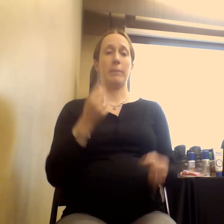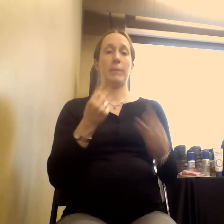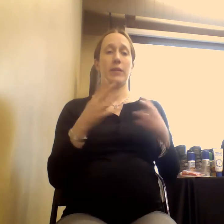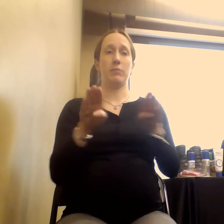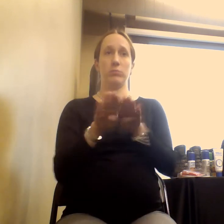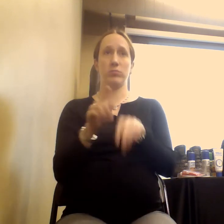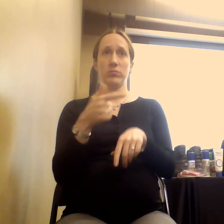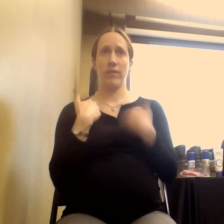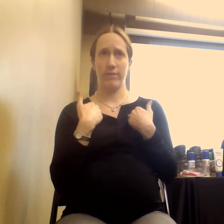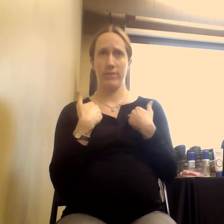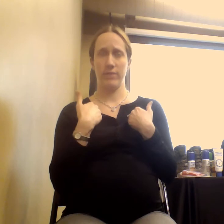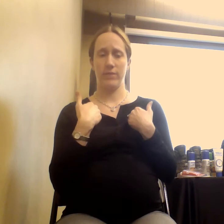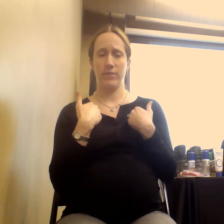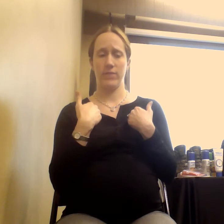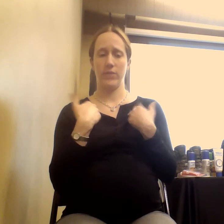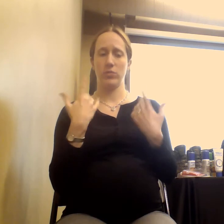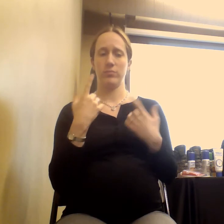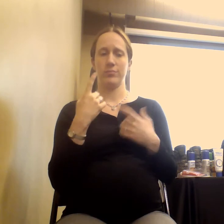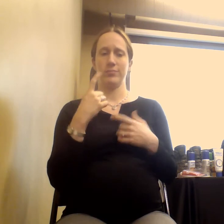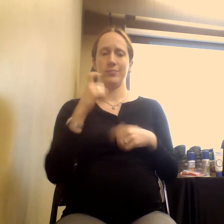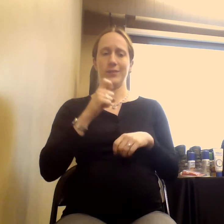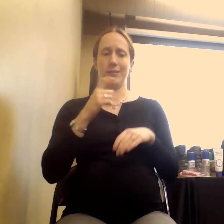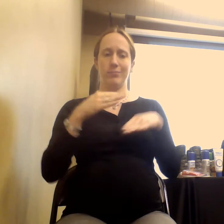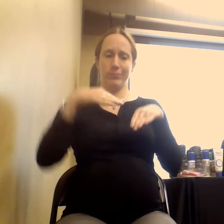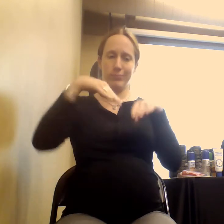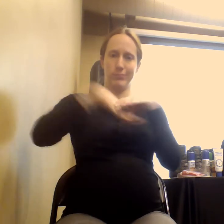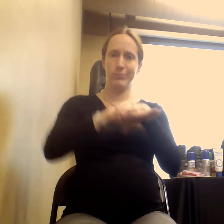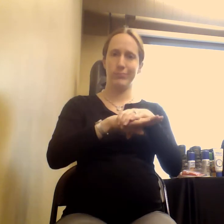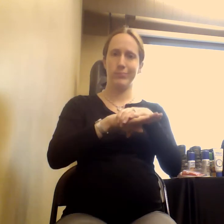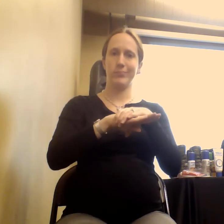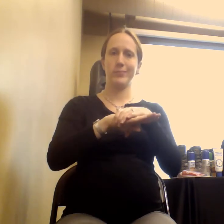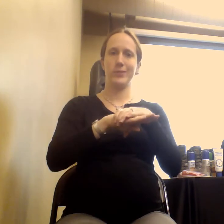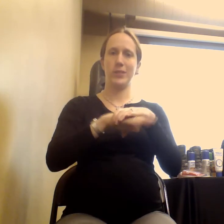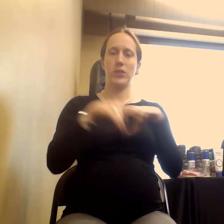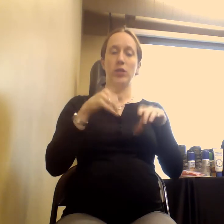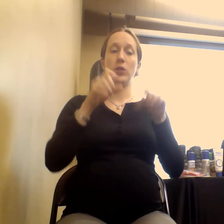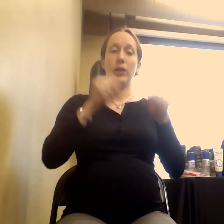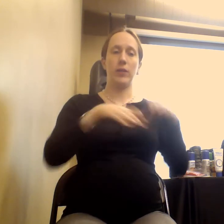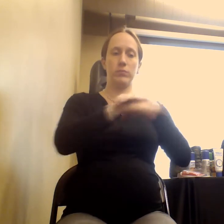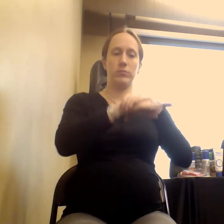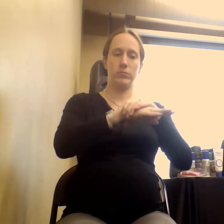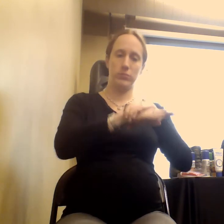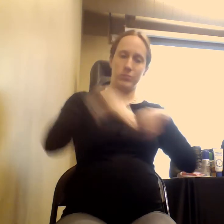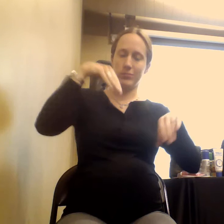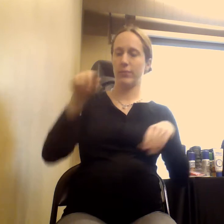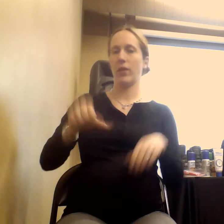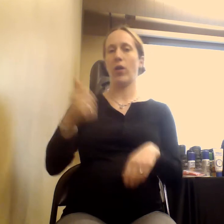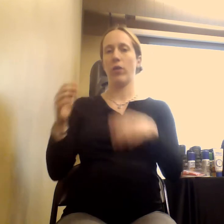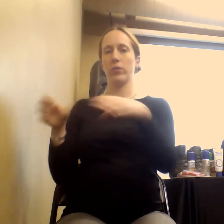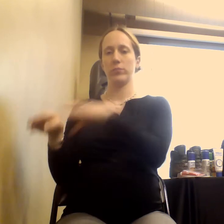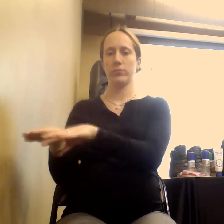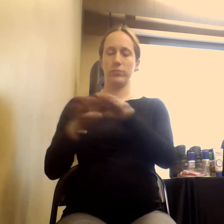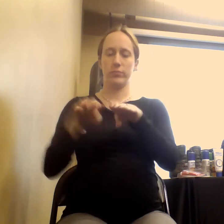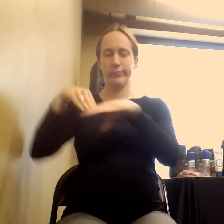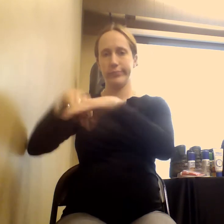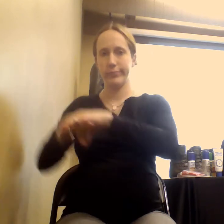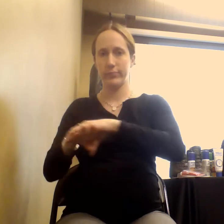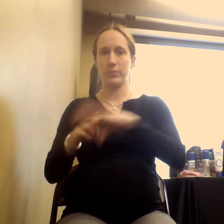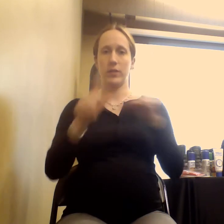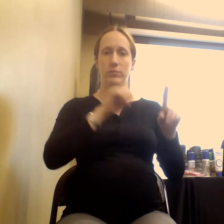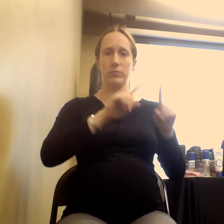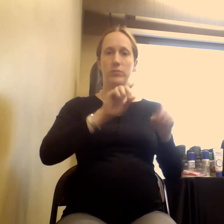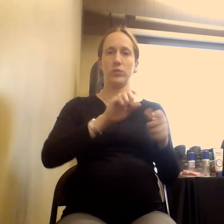you have a set of insoles that you would move from boot to boot? Absolutely. As a matter of fact, in the boots that I'm wearing right now, I have my